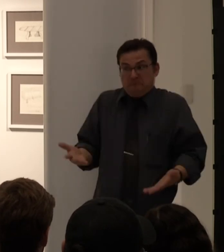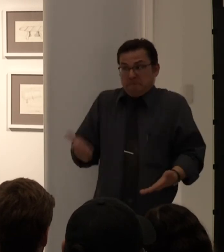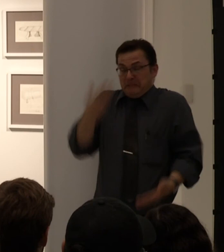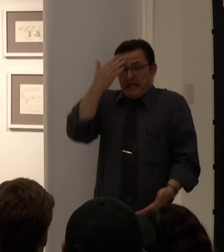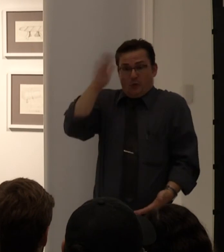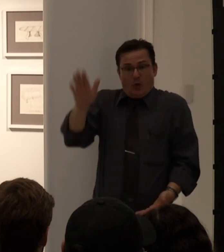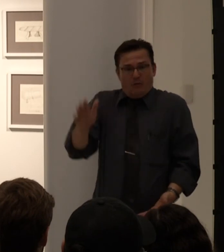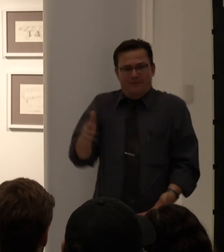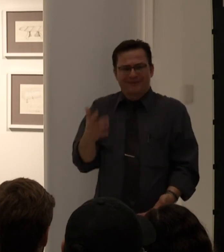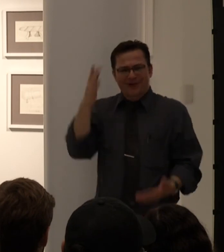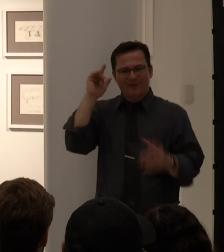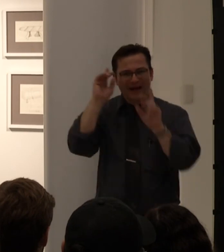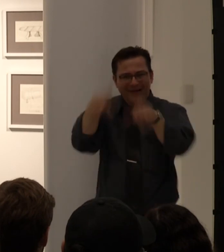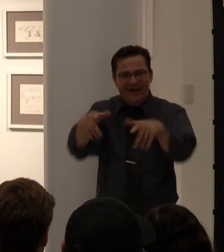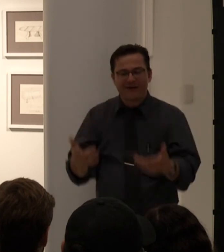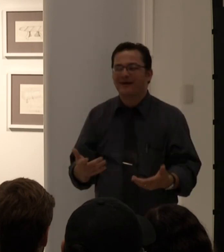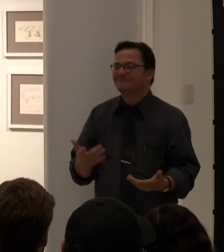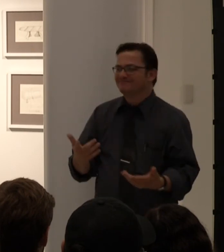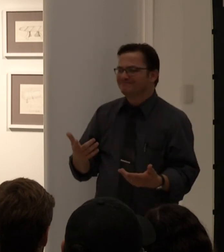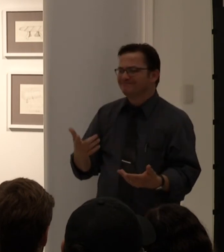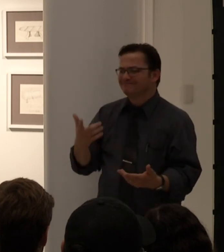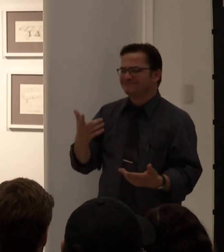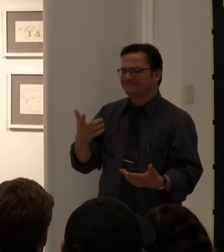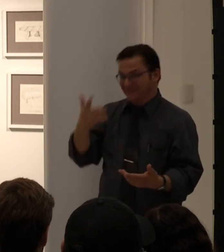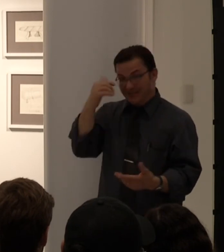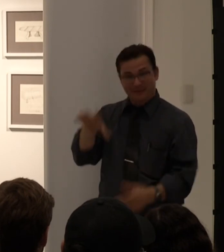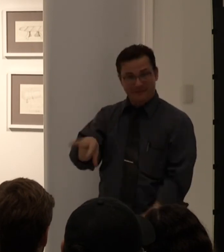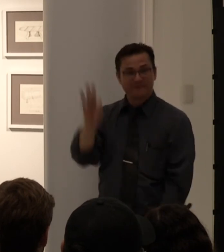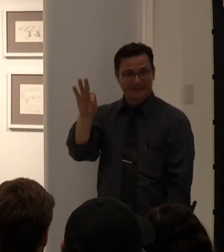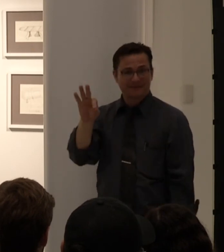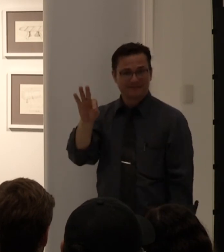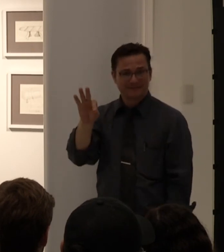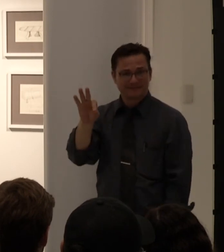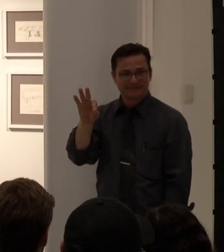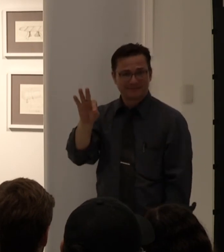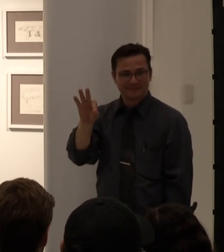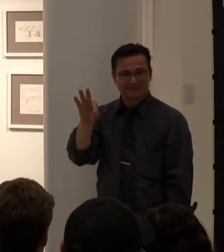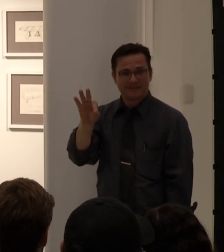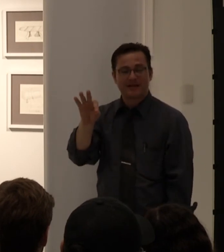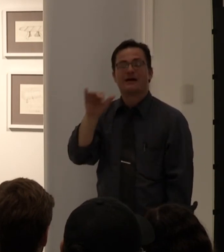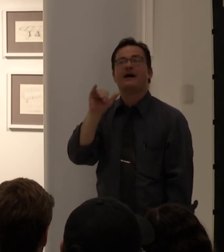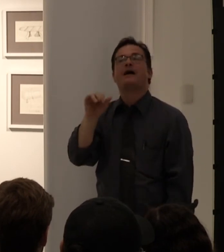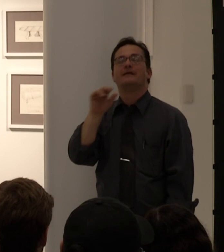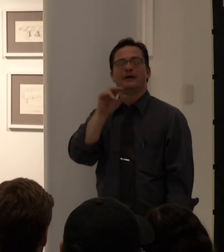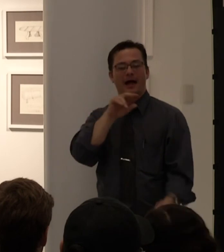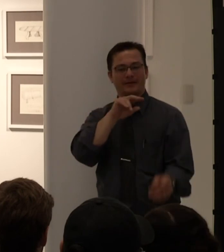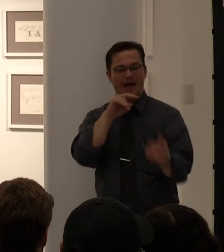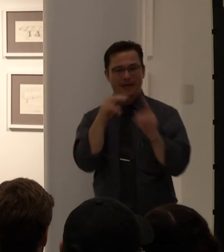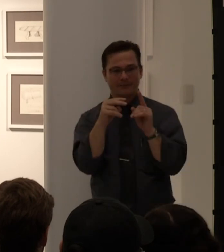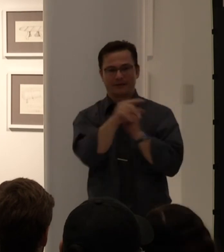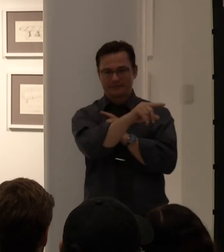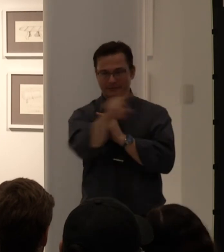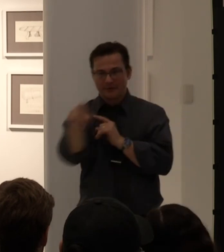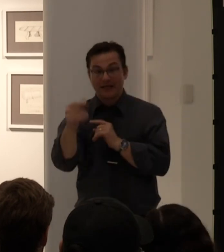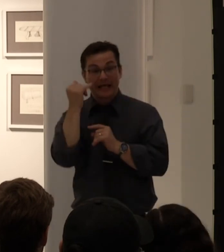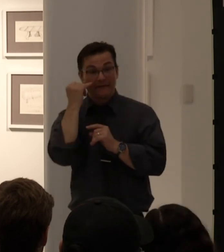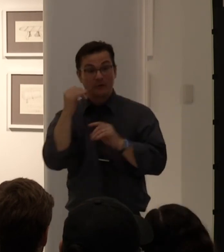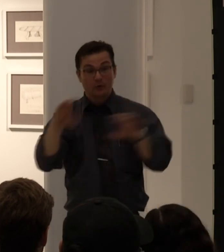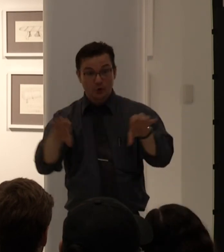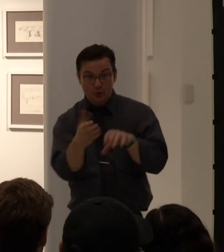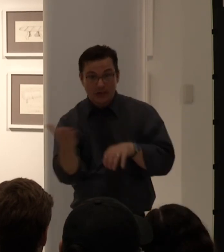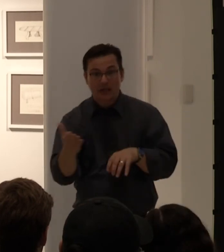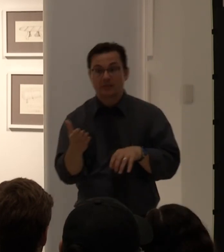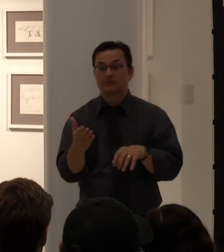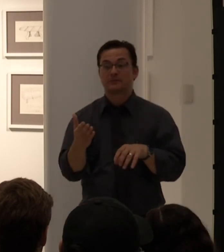And they said, then why go? I said, because I will discover. And so this is the aspect of all of you. If you do stuff that's